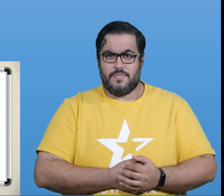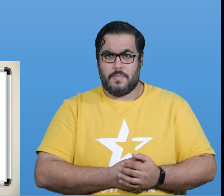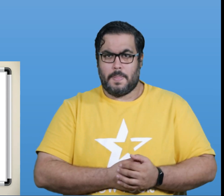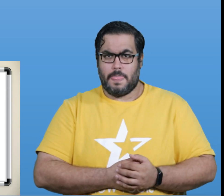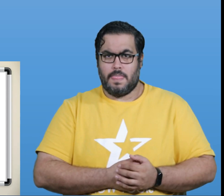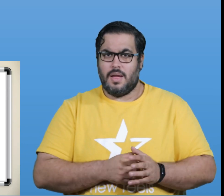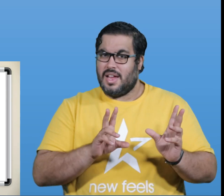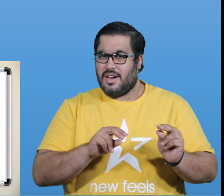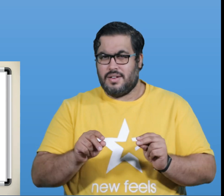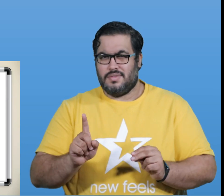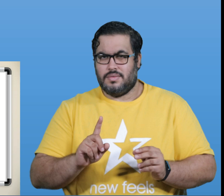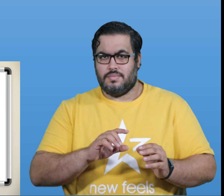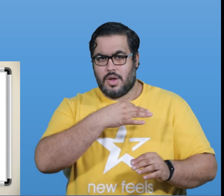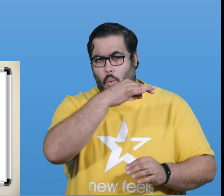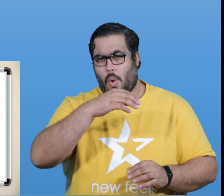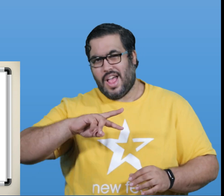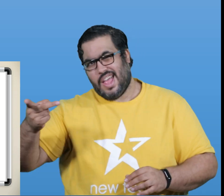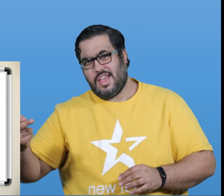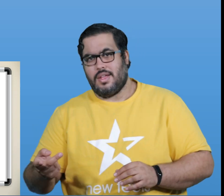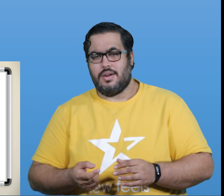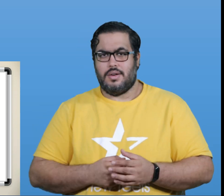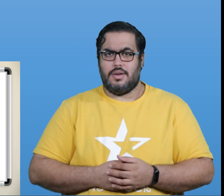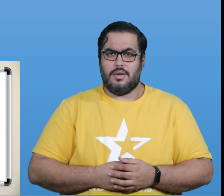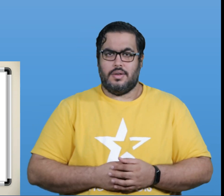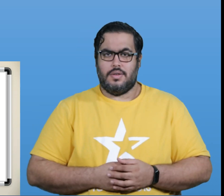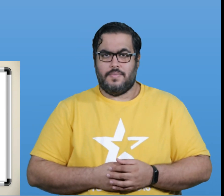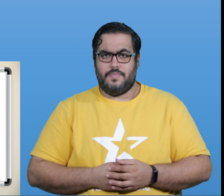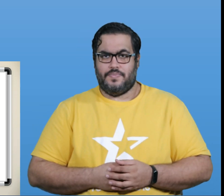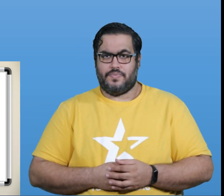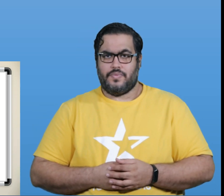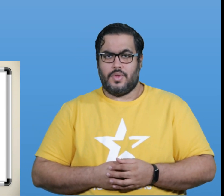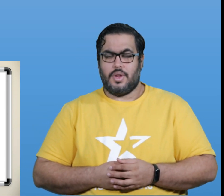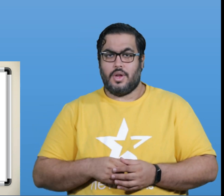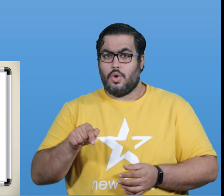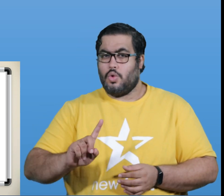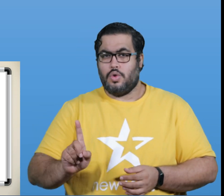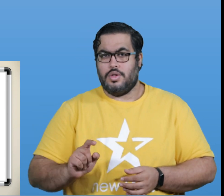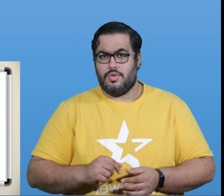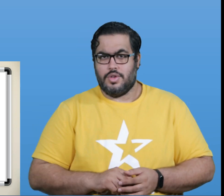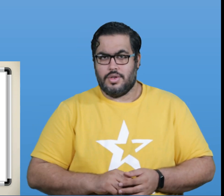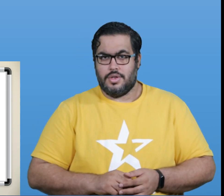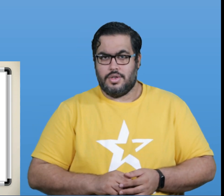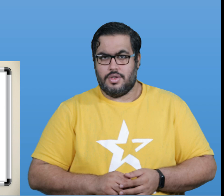in the same report, but it's going to be in a report later on, not with this one. So in